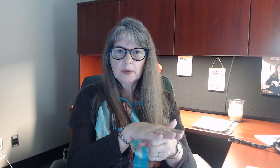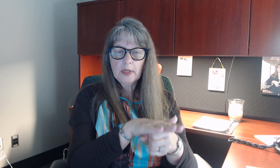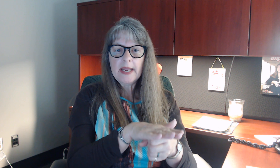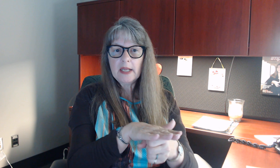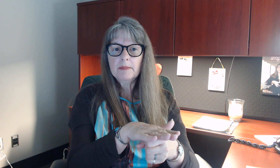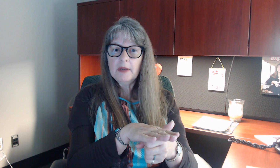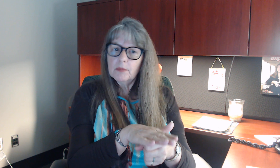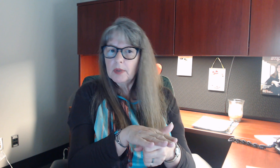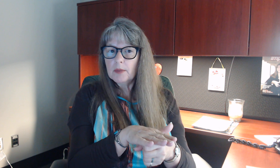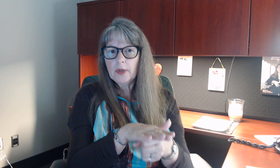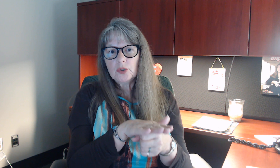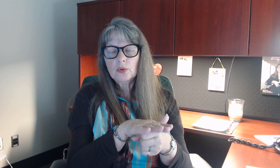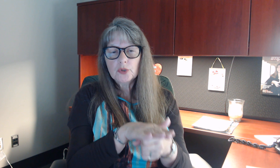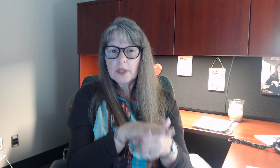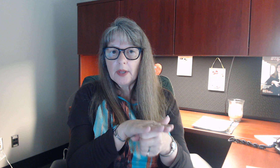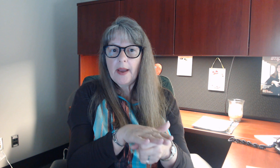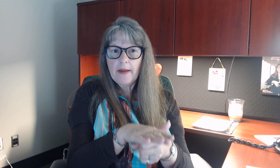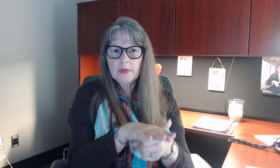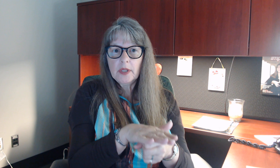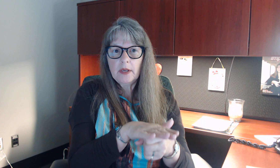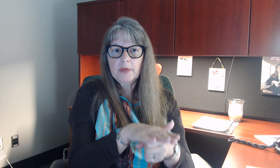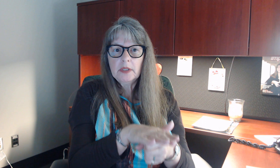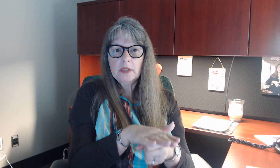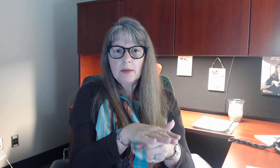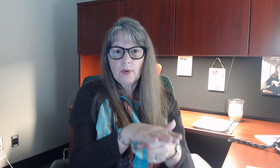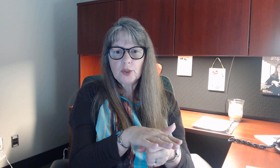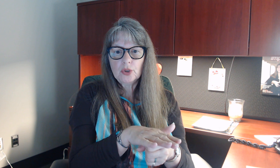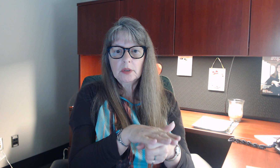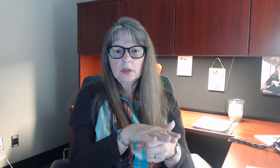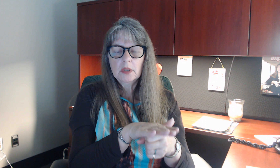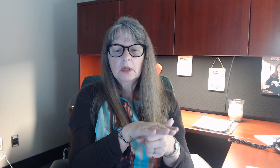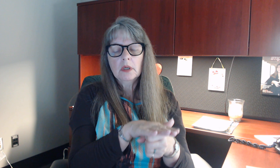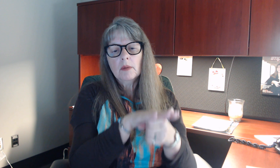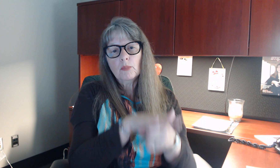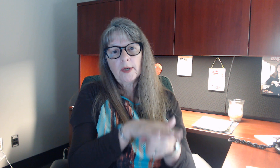It can be for blood pressure or just I'm feeling a lot of pressure. Pressure.